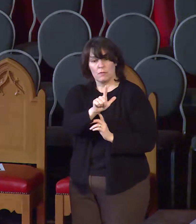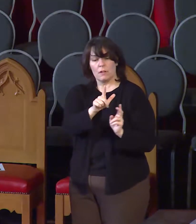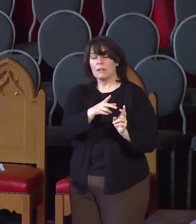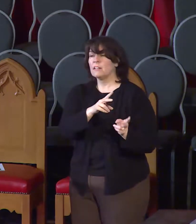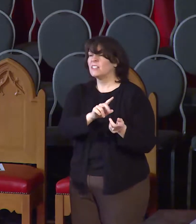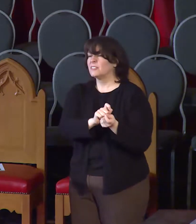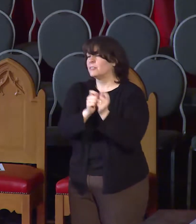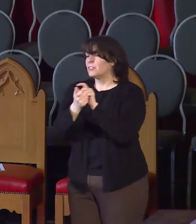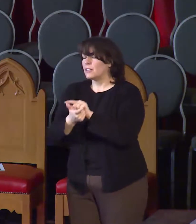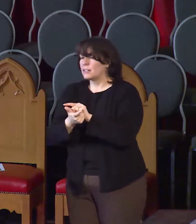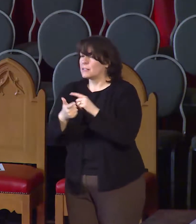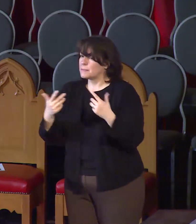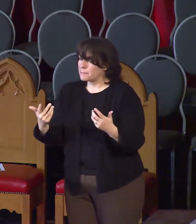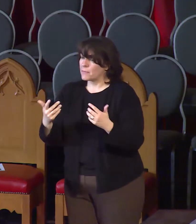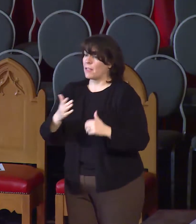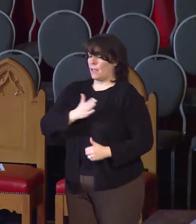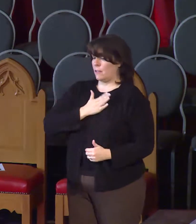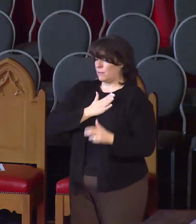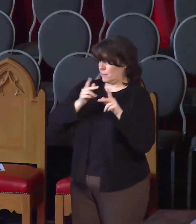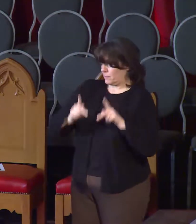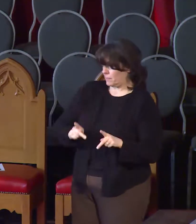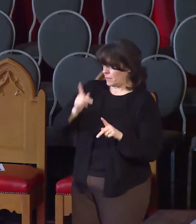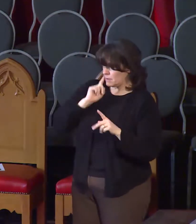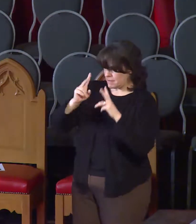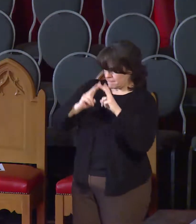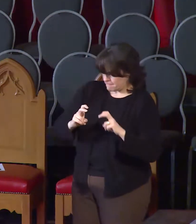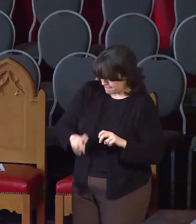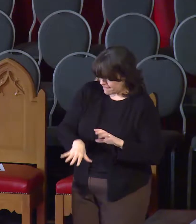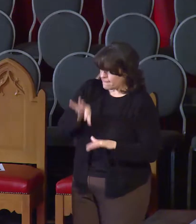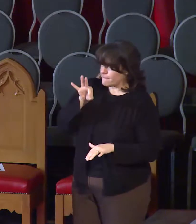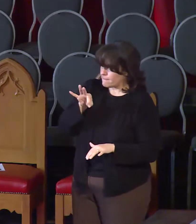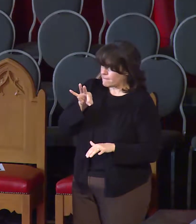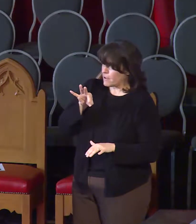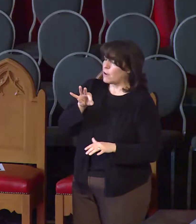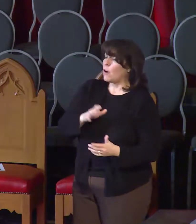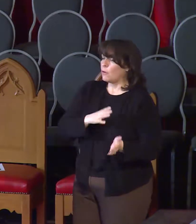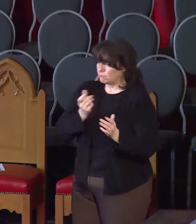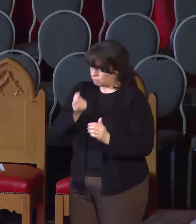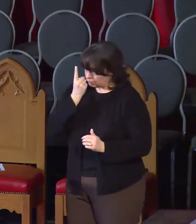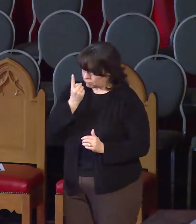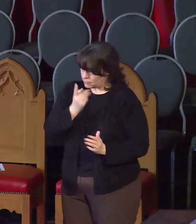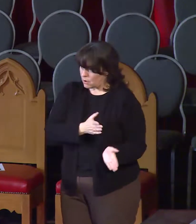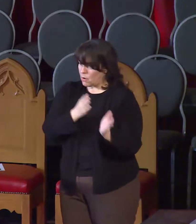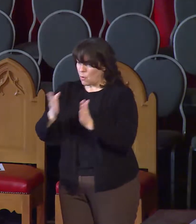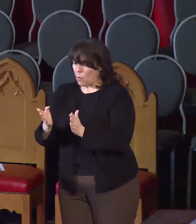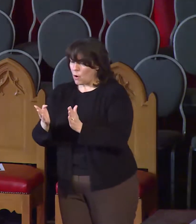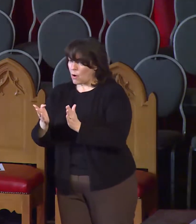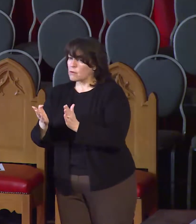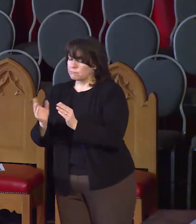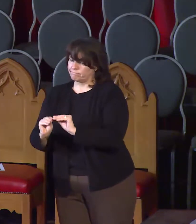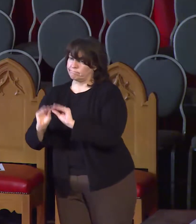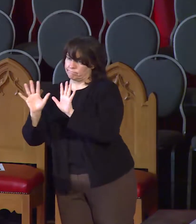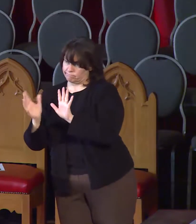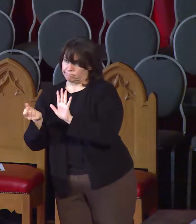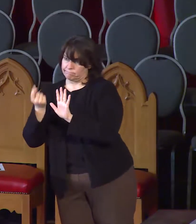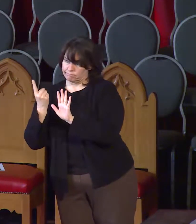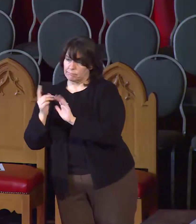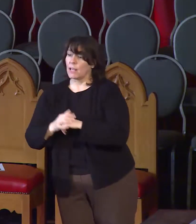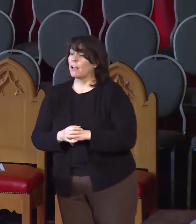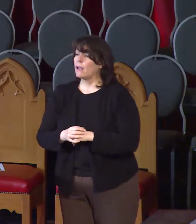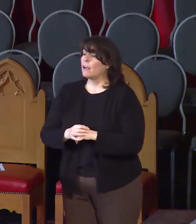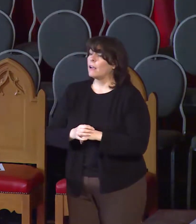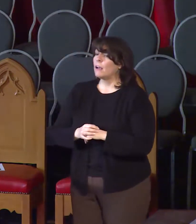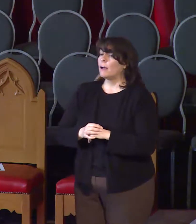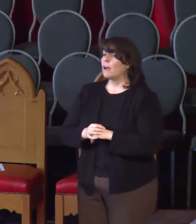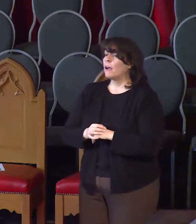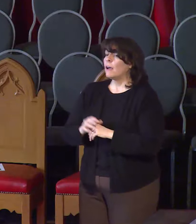variously translated to be either happy is the one who is able to ascertain the reason of things, or perhaps to know the meaning of things. The procession of people into